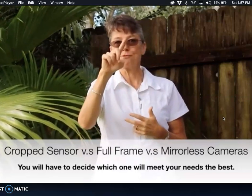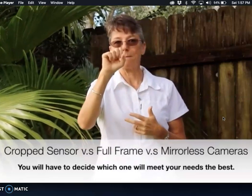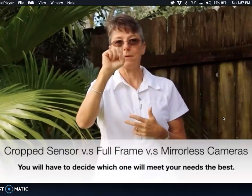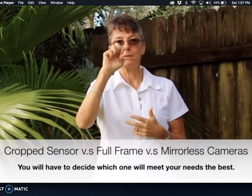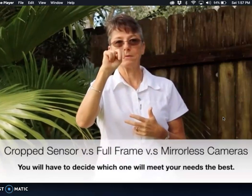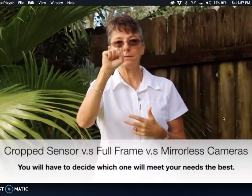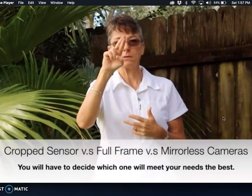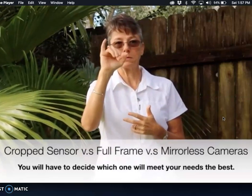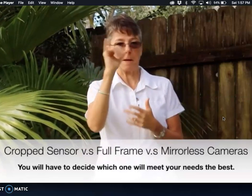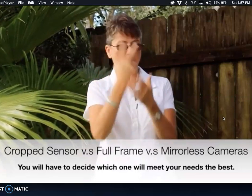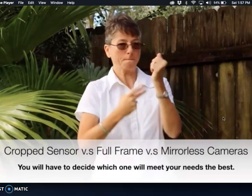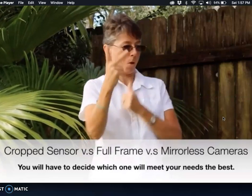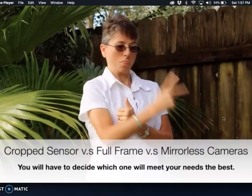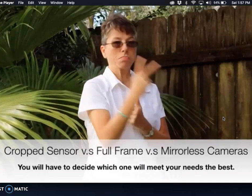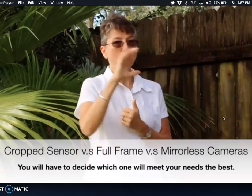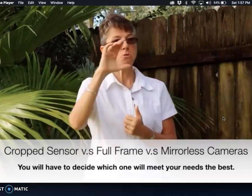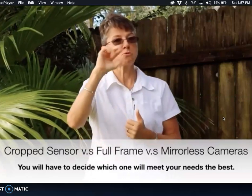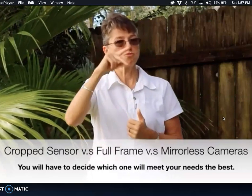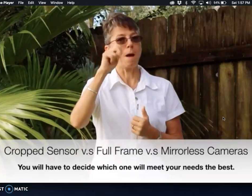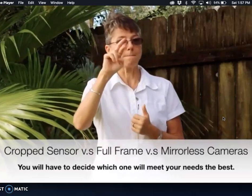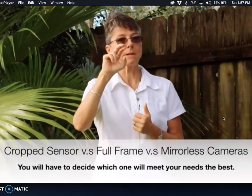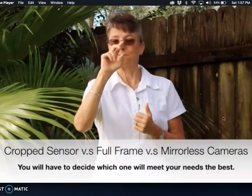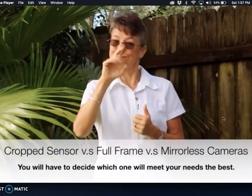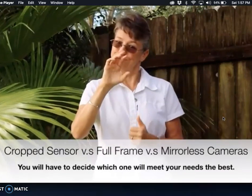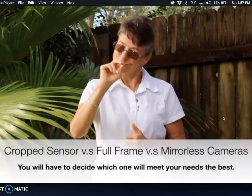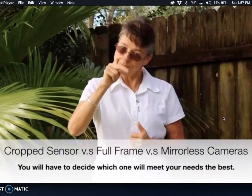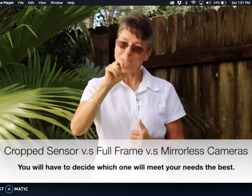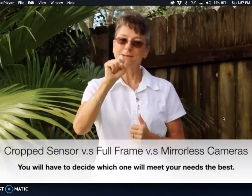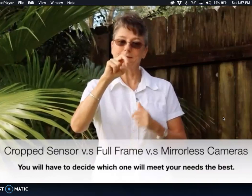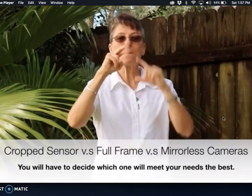So there's my favorite, which is the crop sensor. That's what both of mine are.